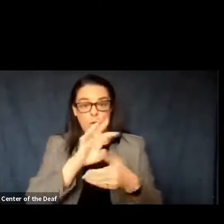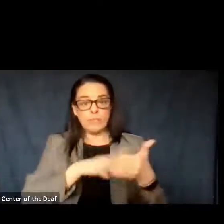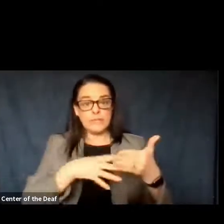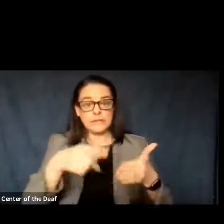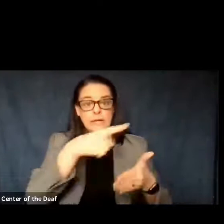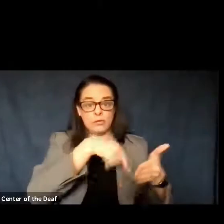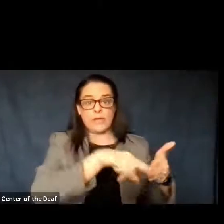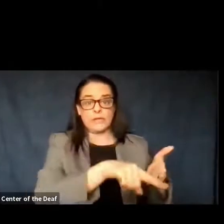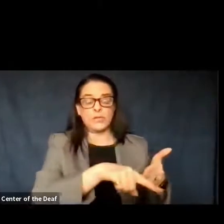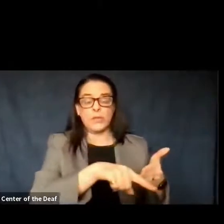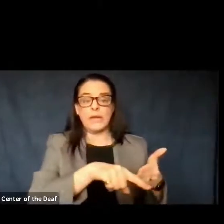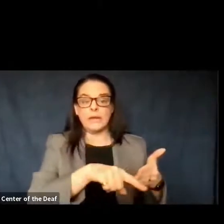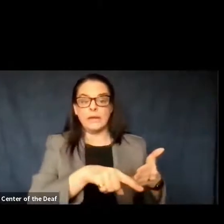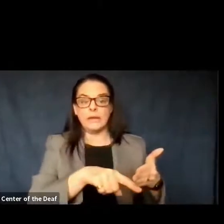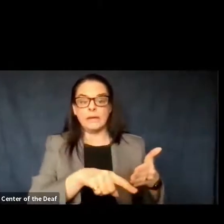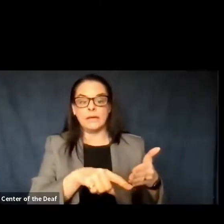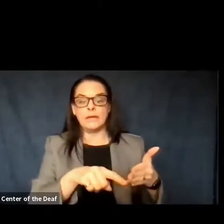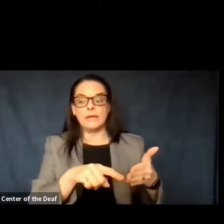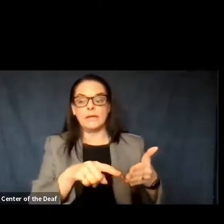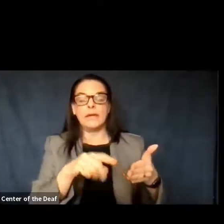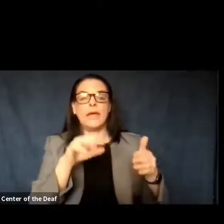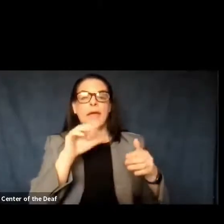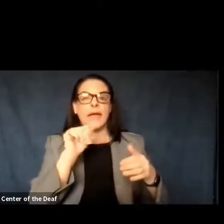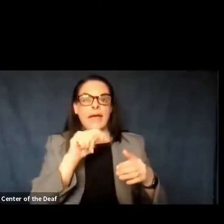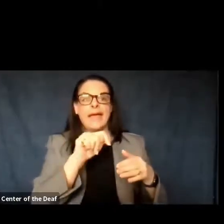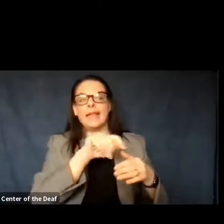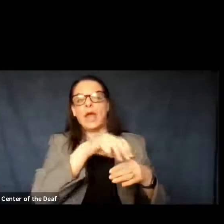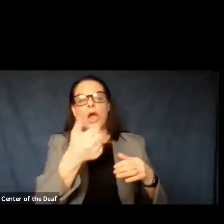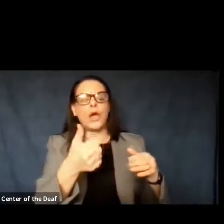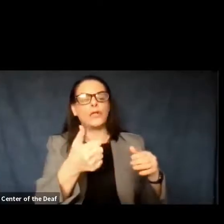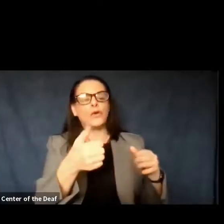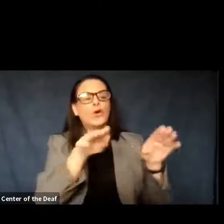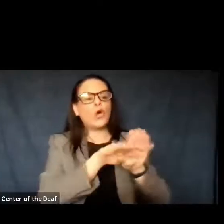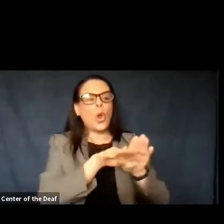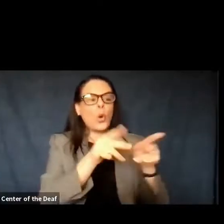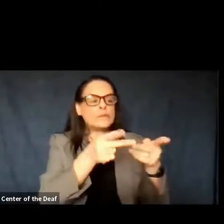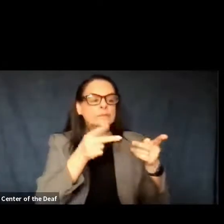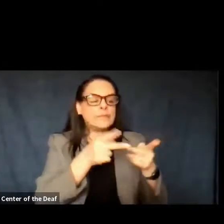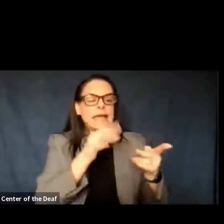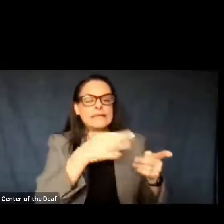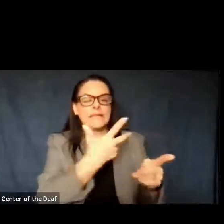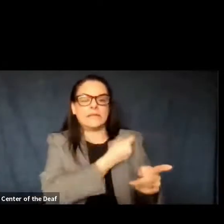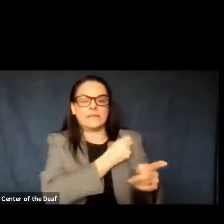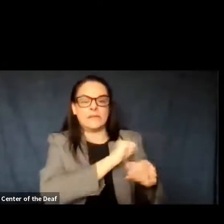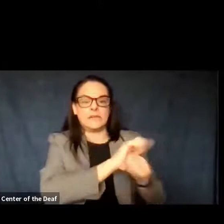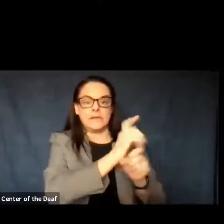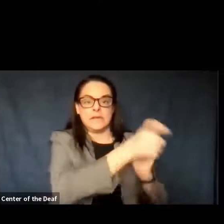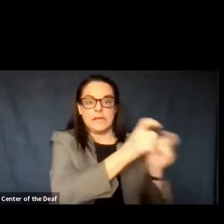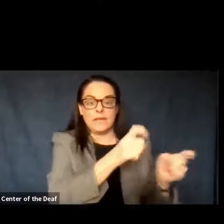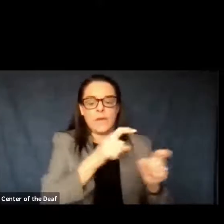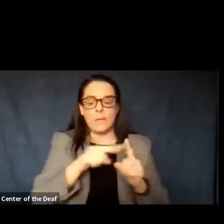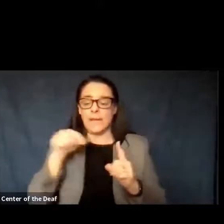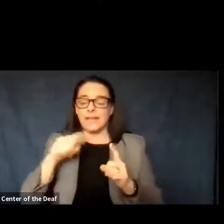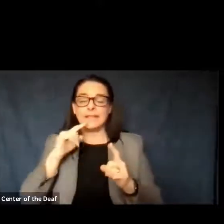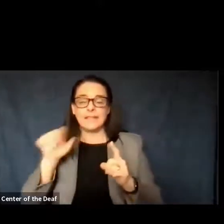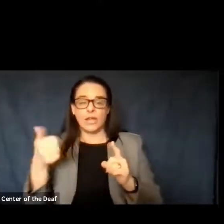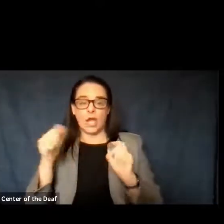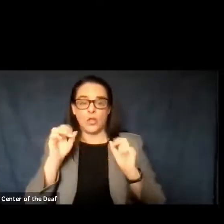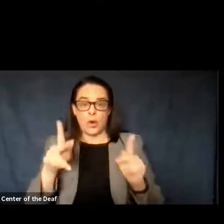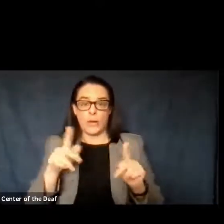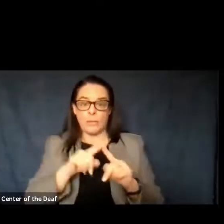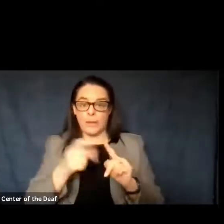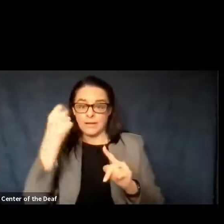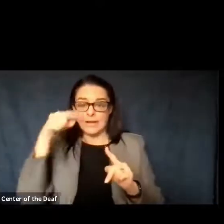with our closed points of dispensing site or closed pods. And this is just another opportunity. But again, this is the